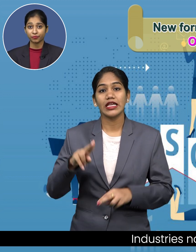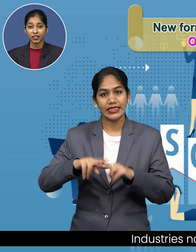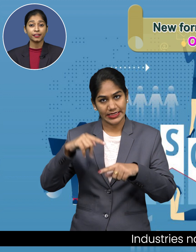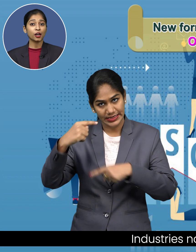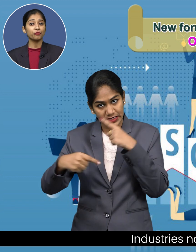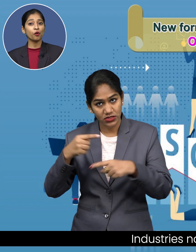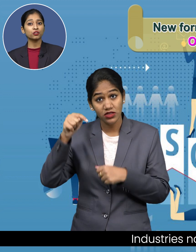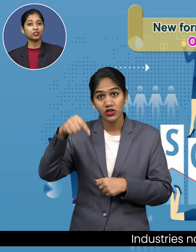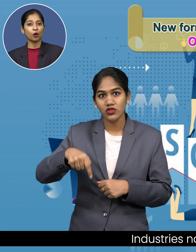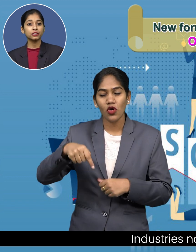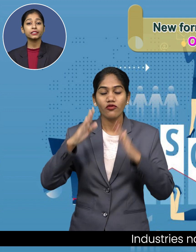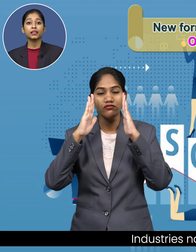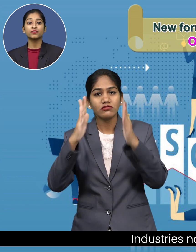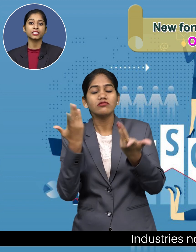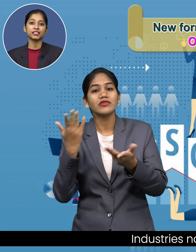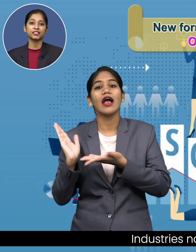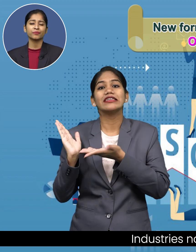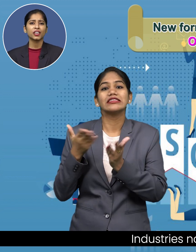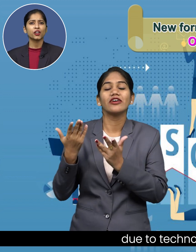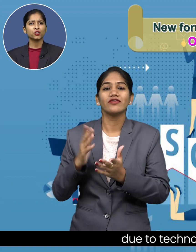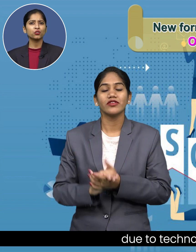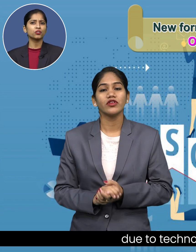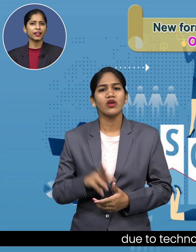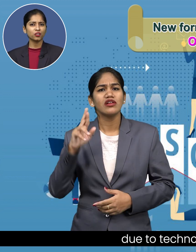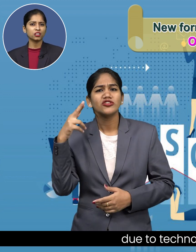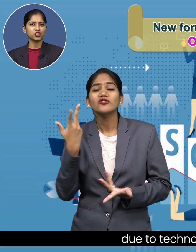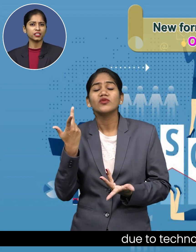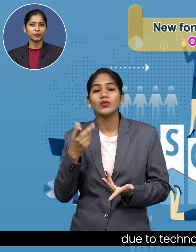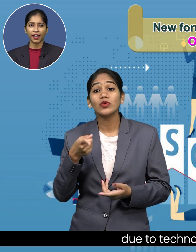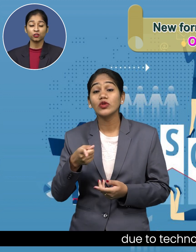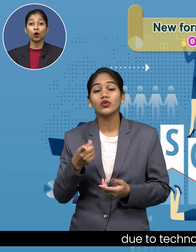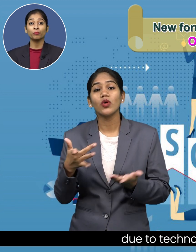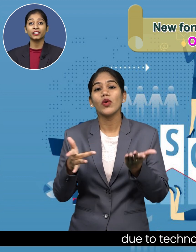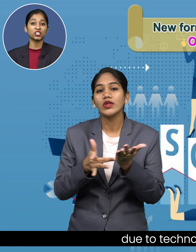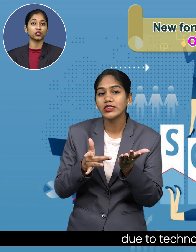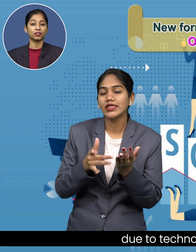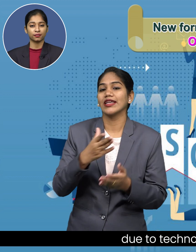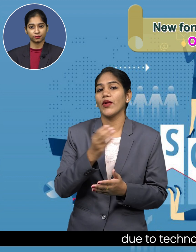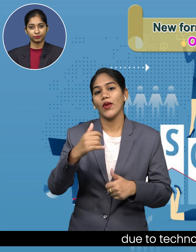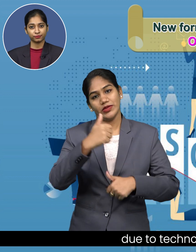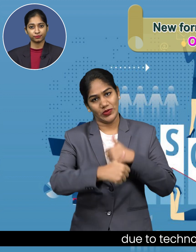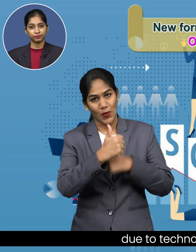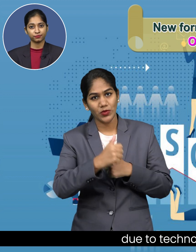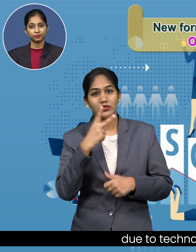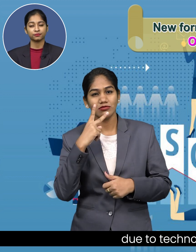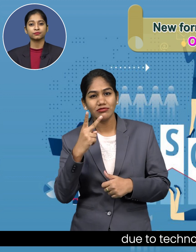Industries now focus on services due to technology and competition.